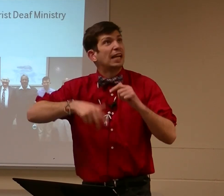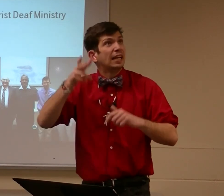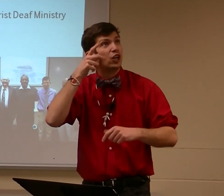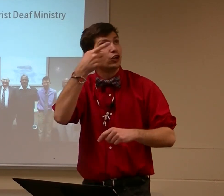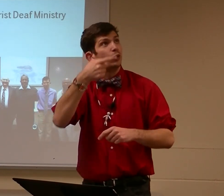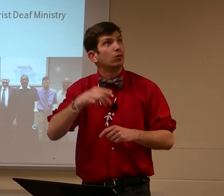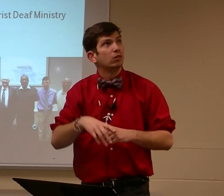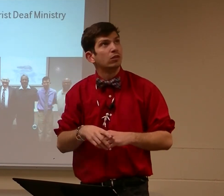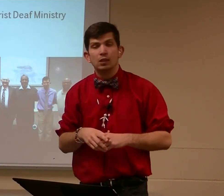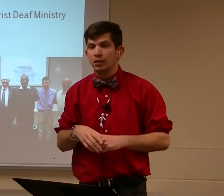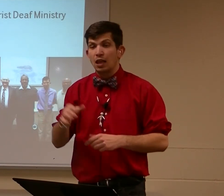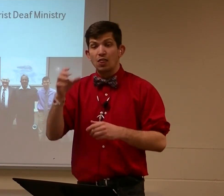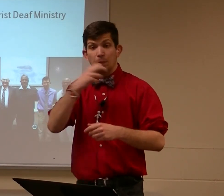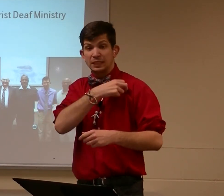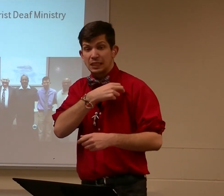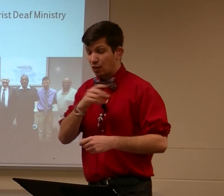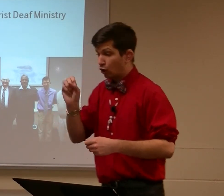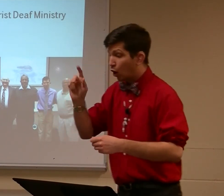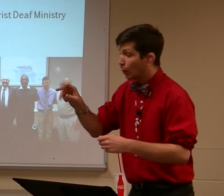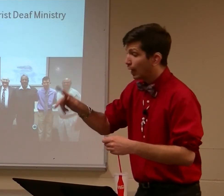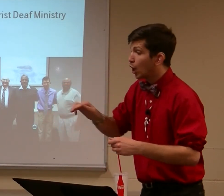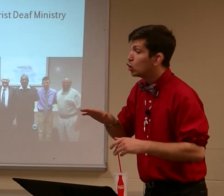hear you. The police says, okay,